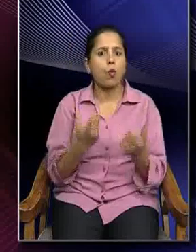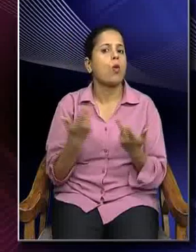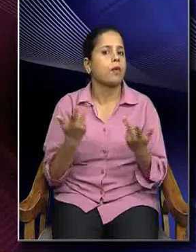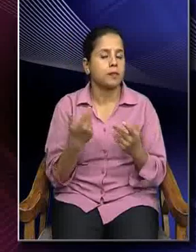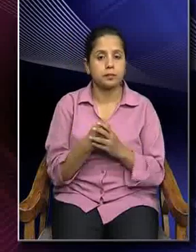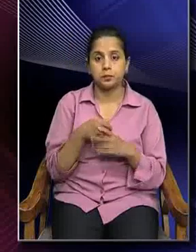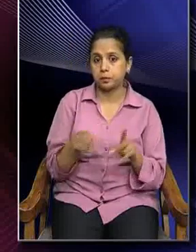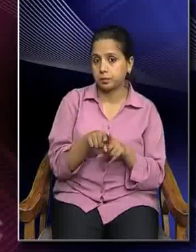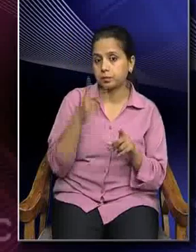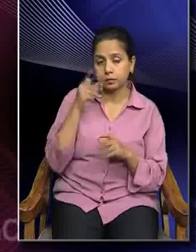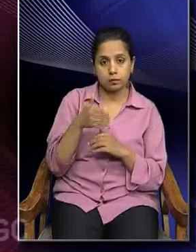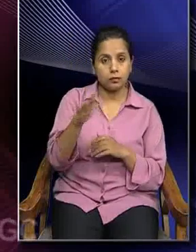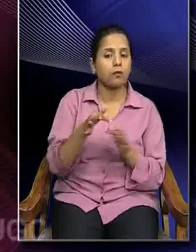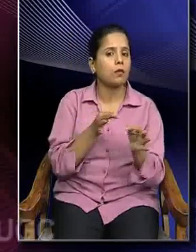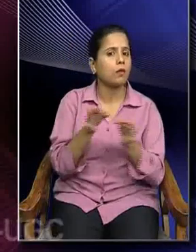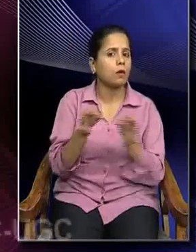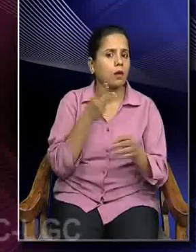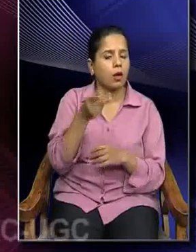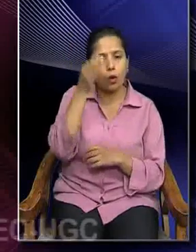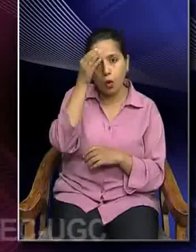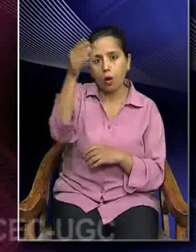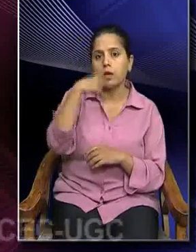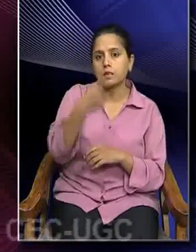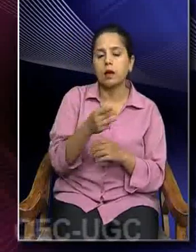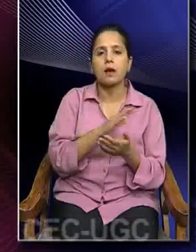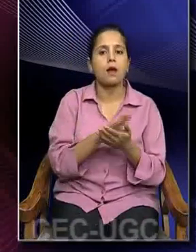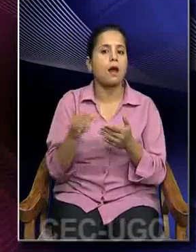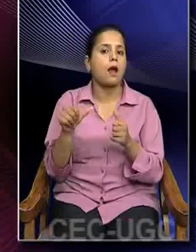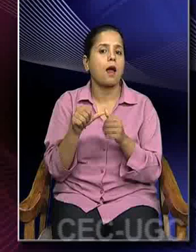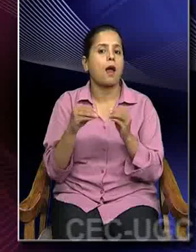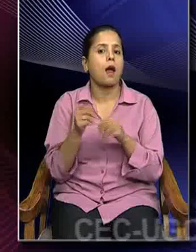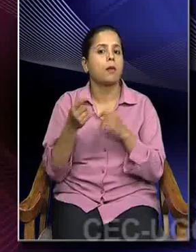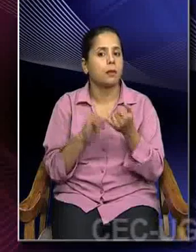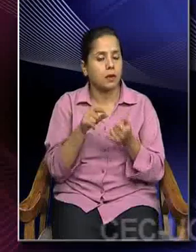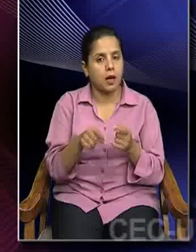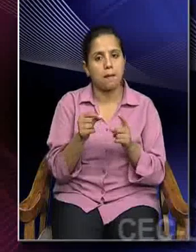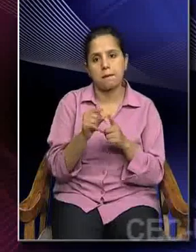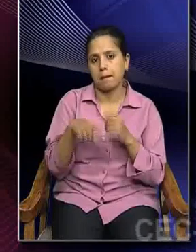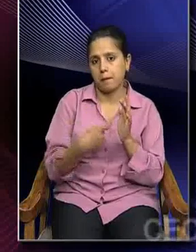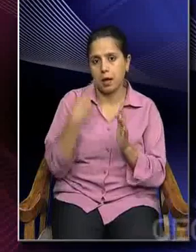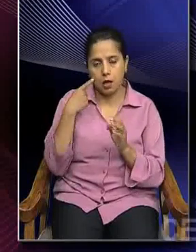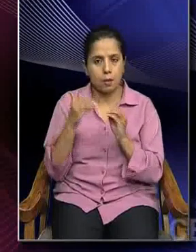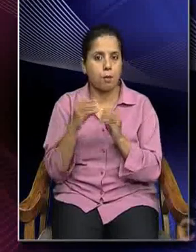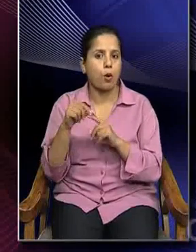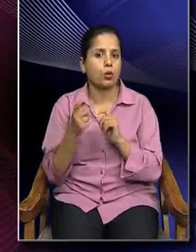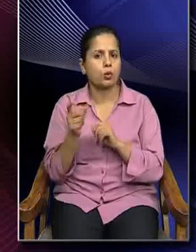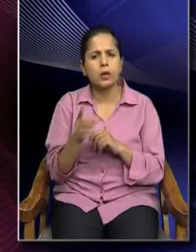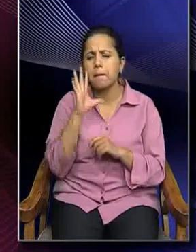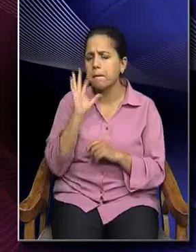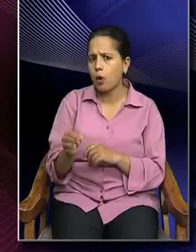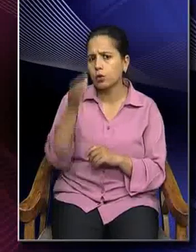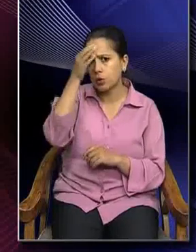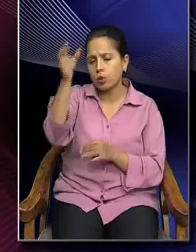Along with kind of defining the concept of habitus, Pierre Bourdieu gave an important concept which